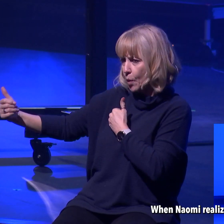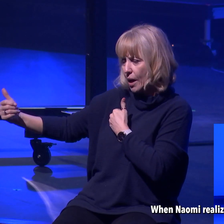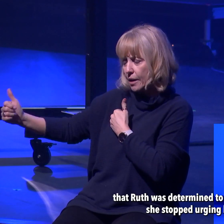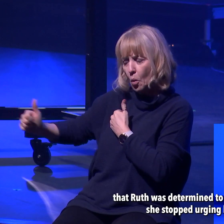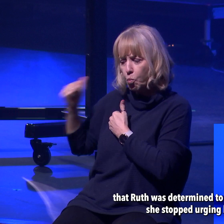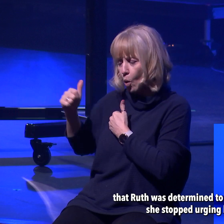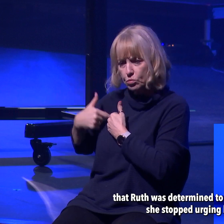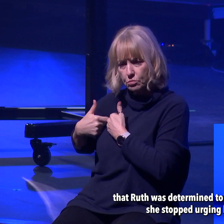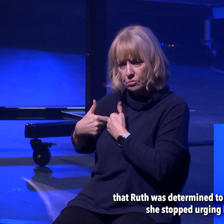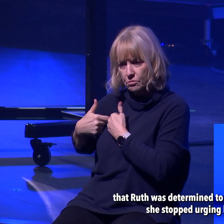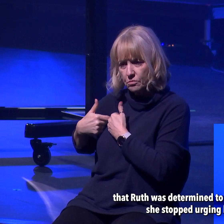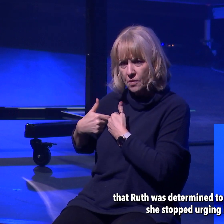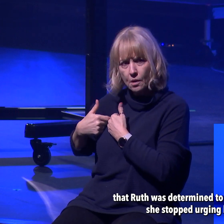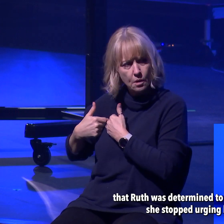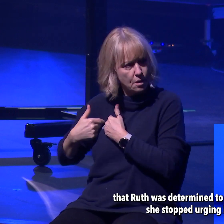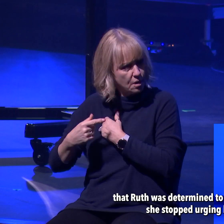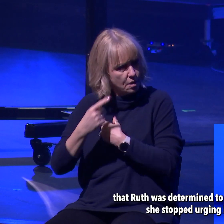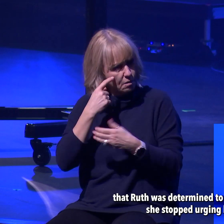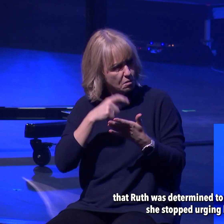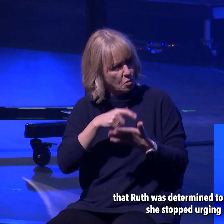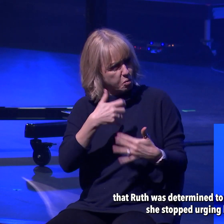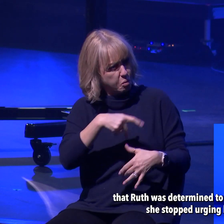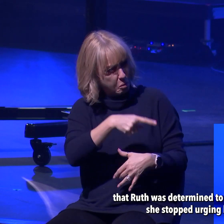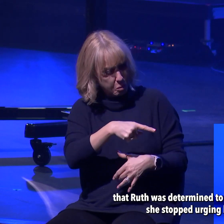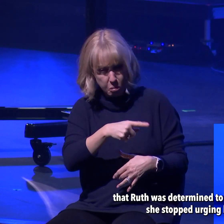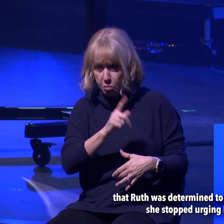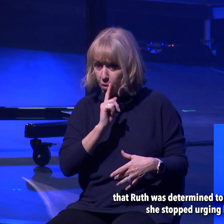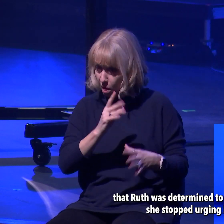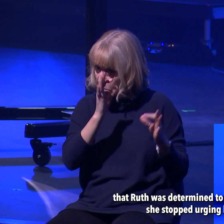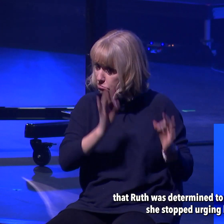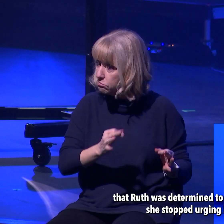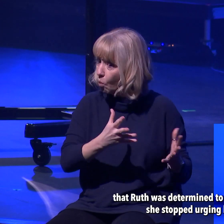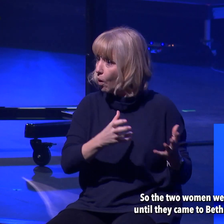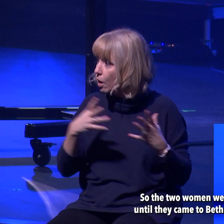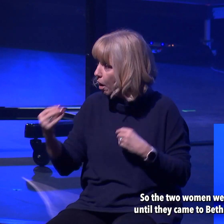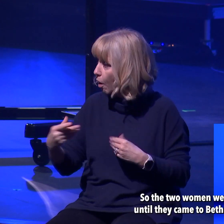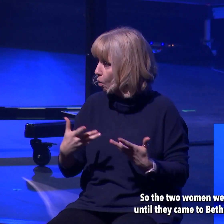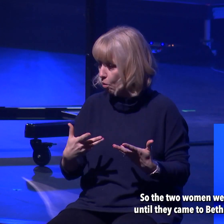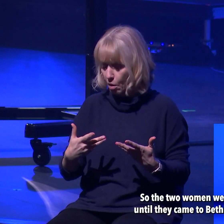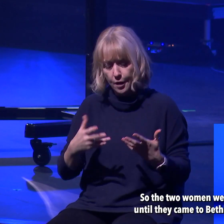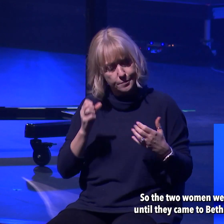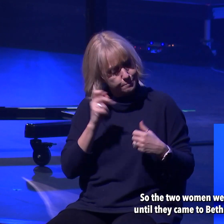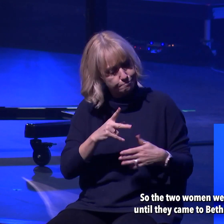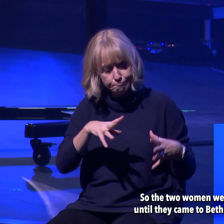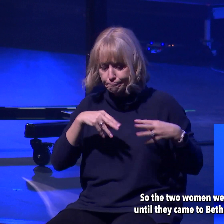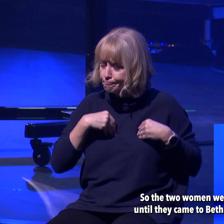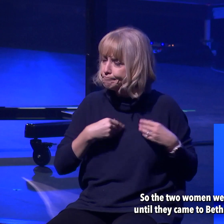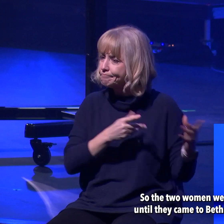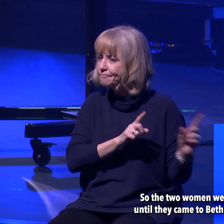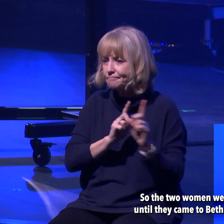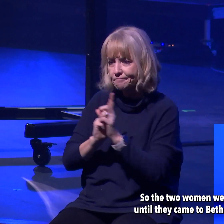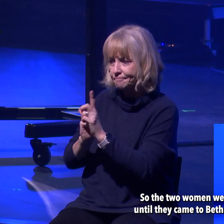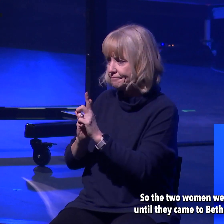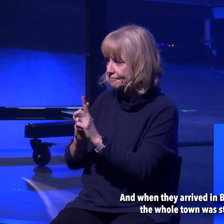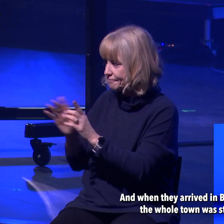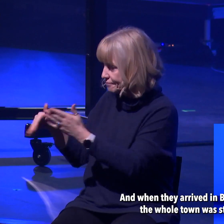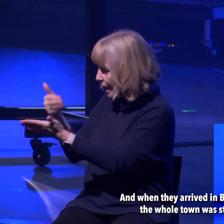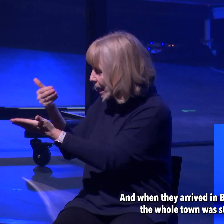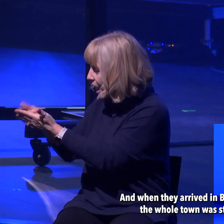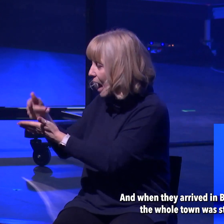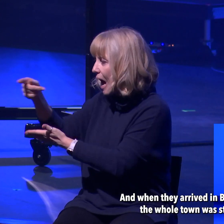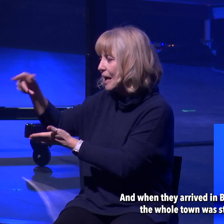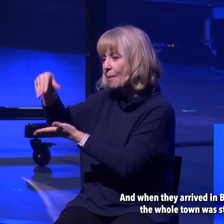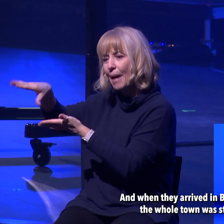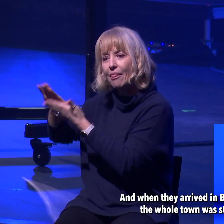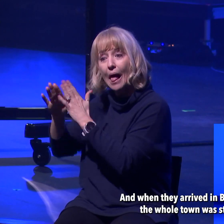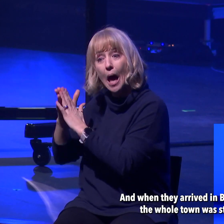Naomi realized that Ruth was determined to go with her, she stopped urging her. So the two women went on until they came to Bethlehem. And when they